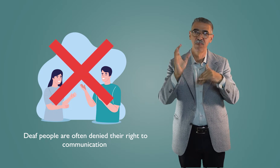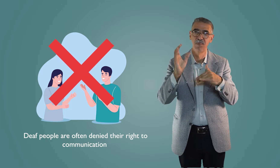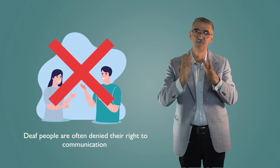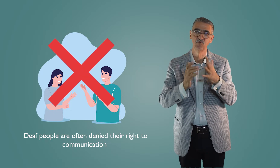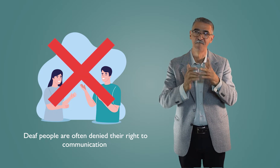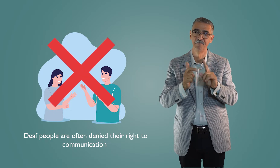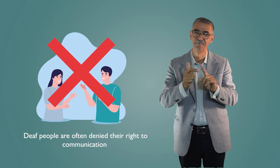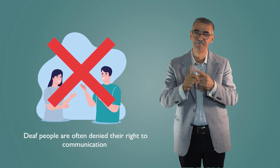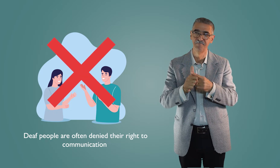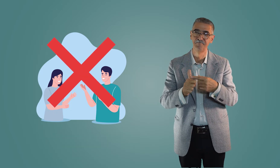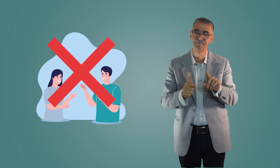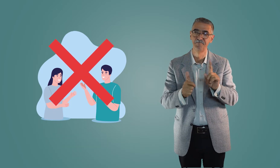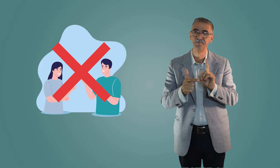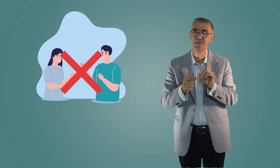communication.